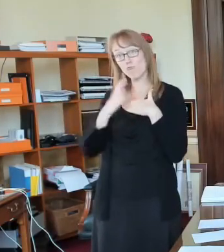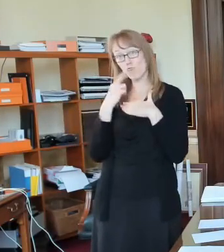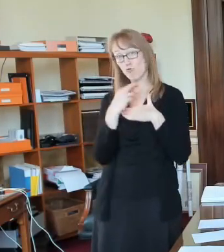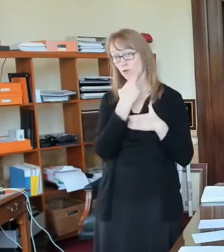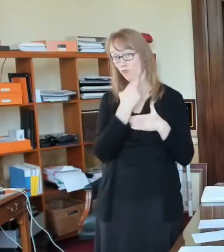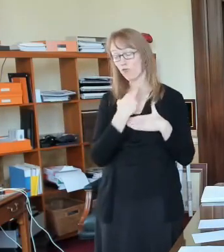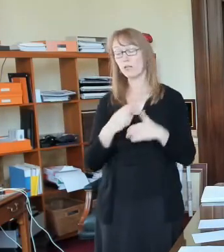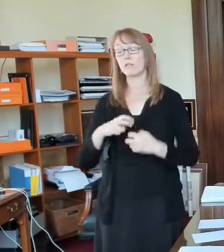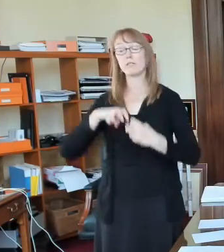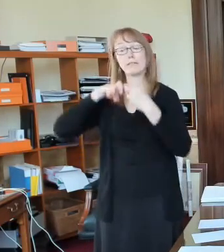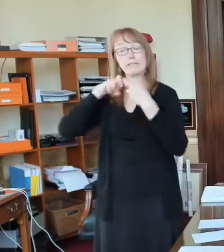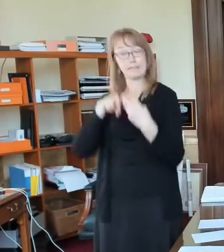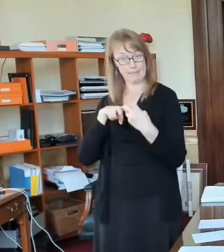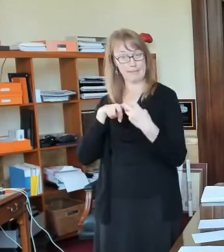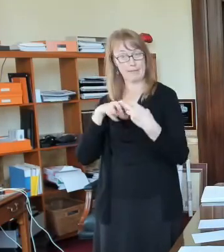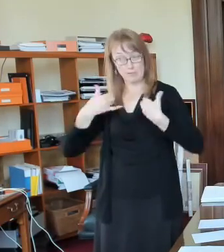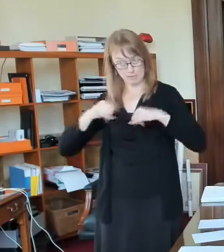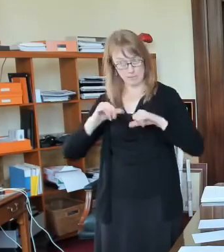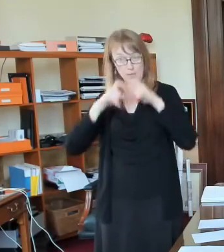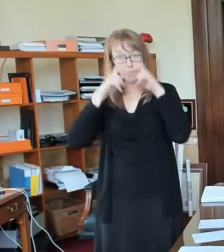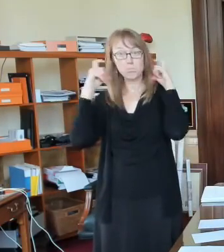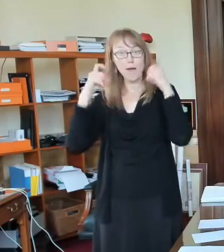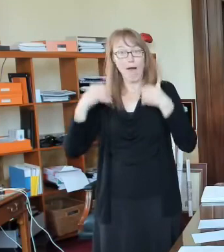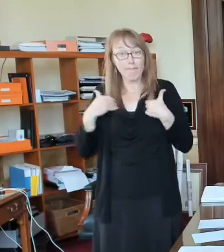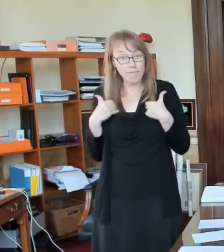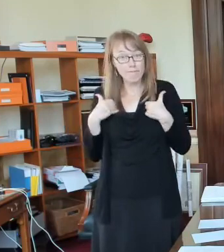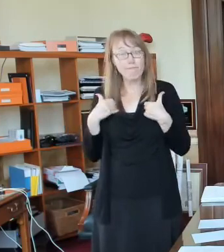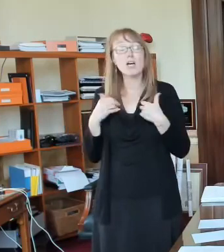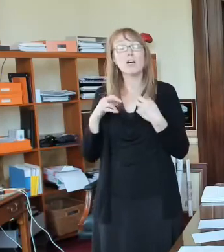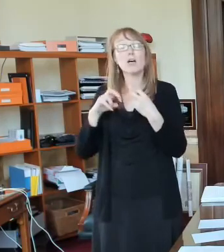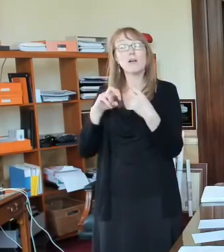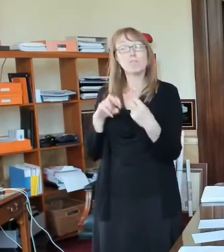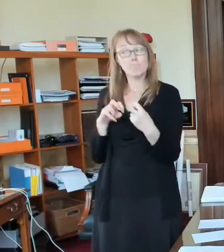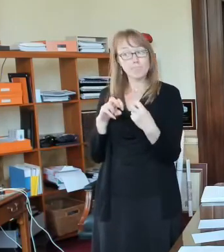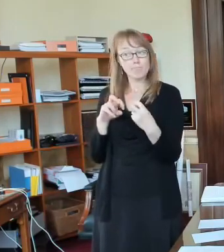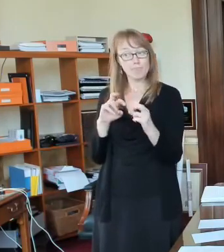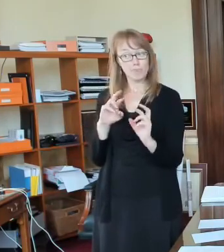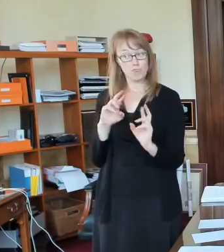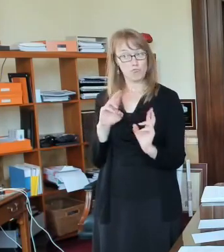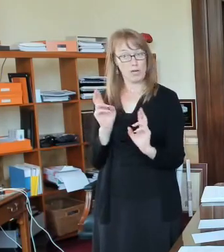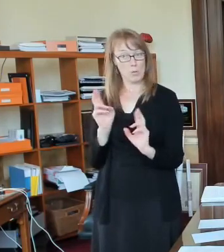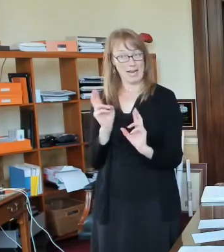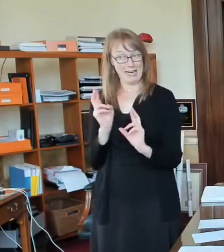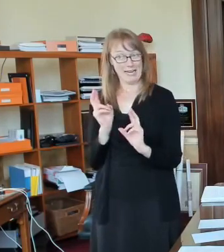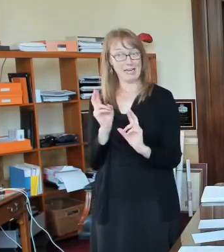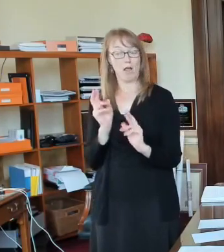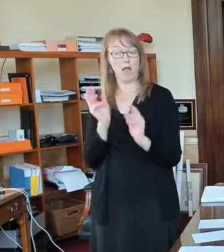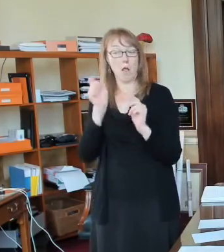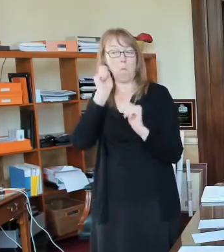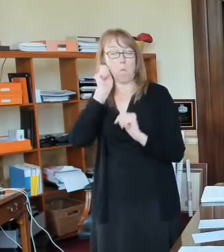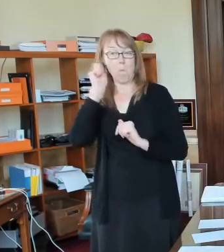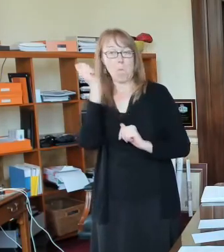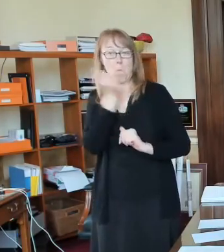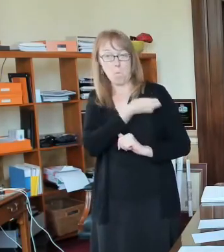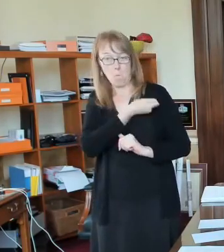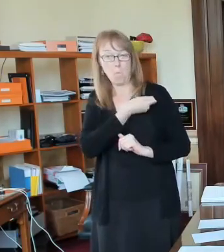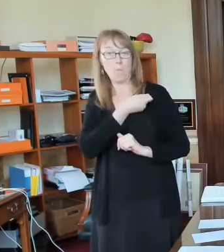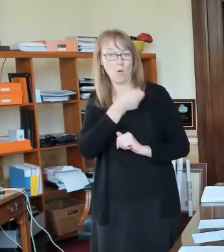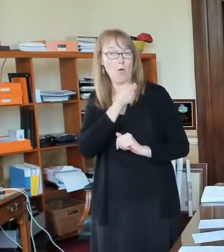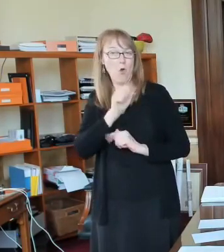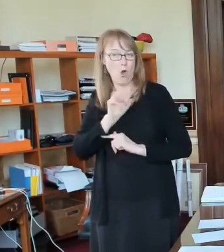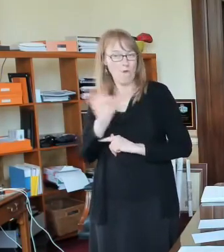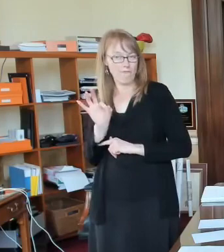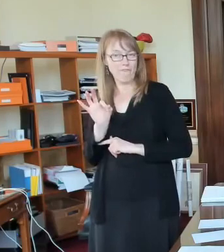your close group. Then you can take your mask off. Your server will have a mask on. The bus person will have a